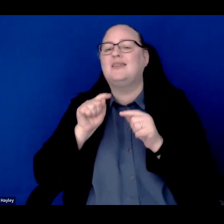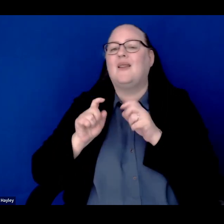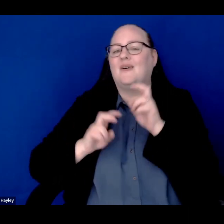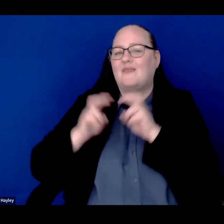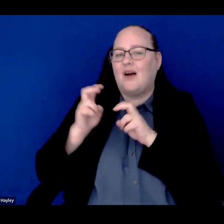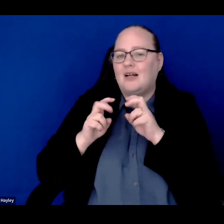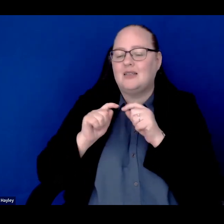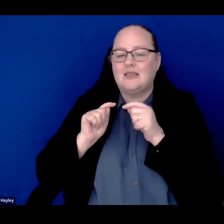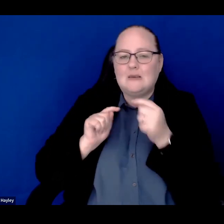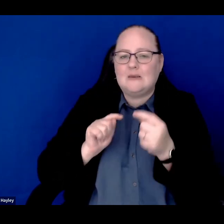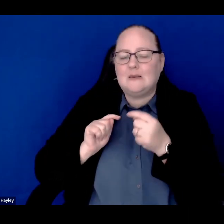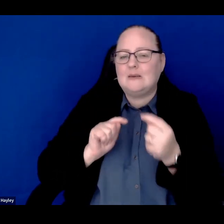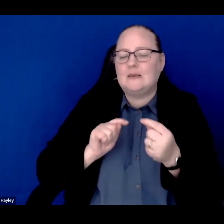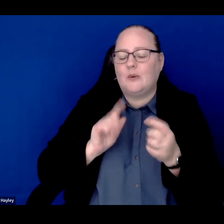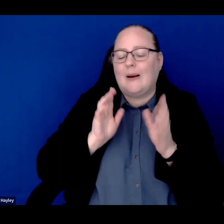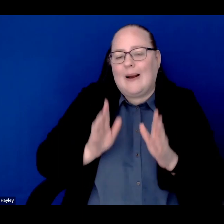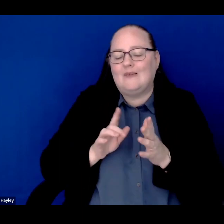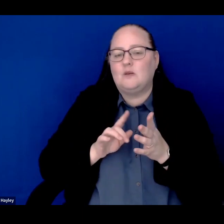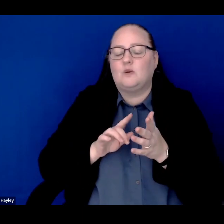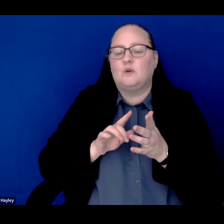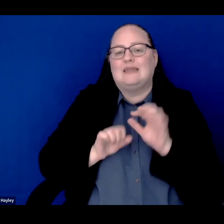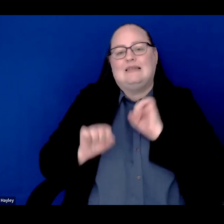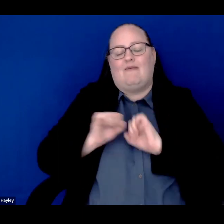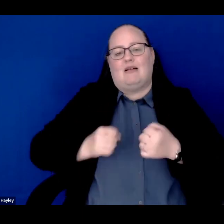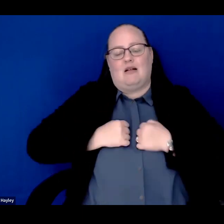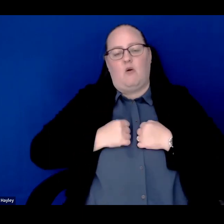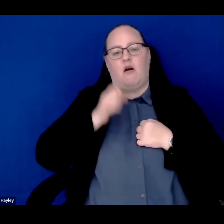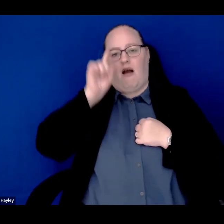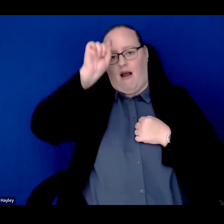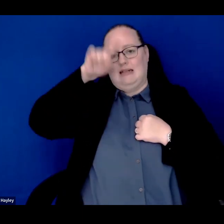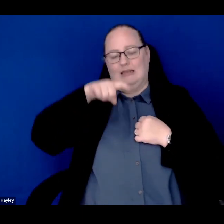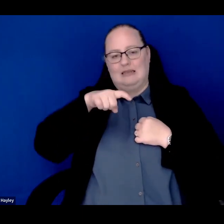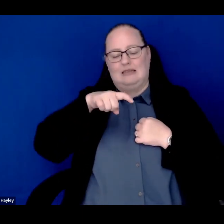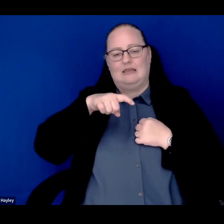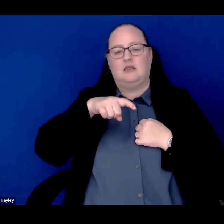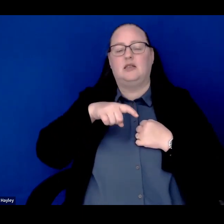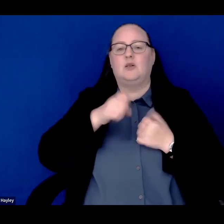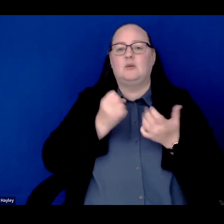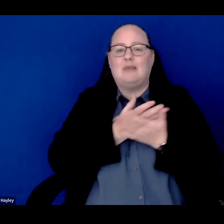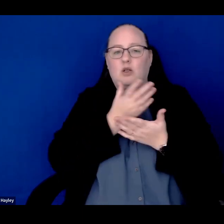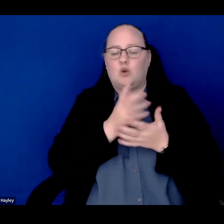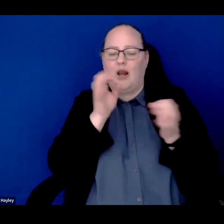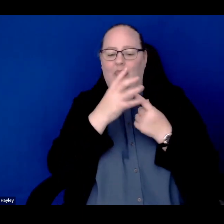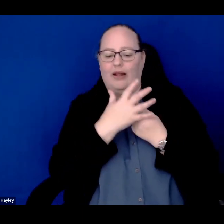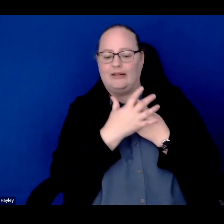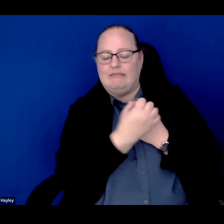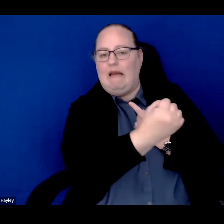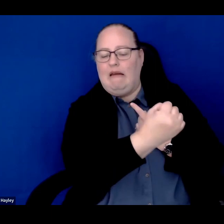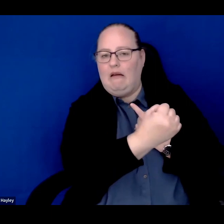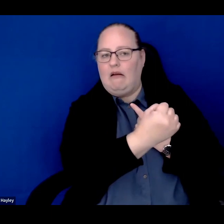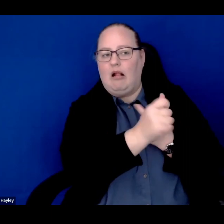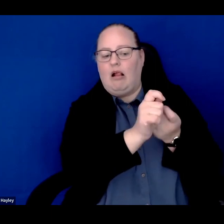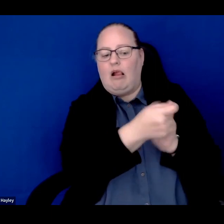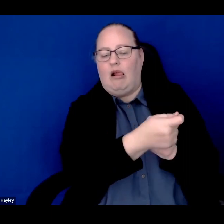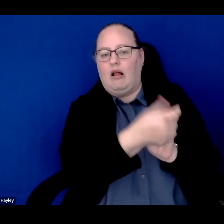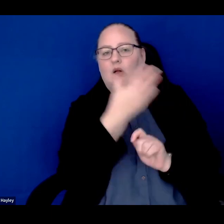it lies in defending the ideas that we communicate from misuse, from getting co-opted. And as post-growth narratives increase